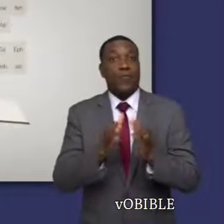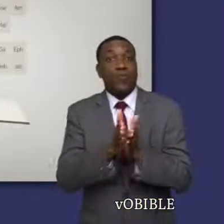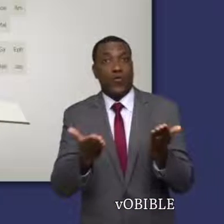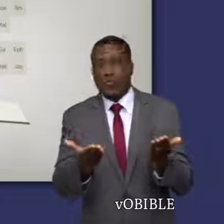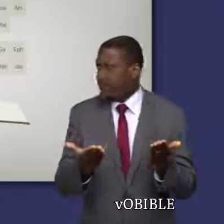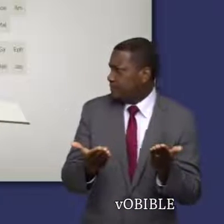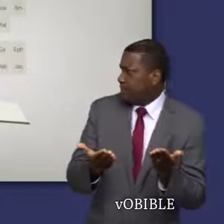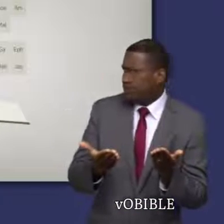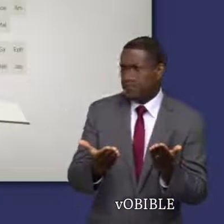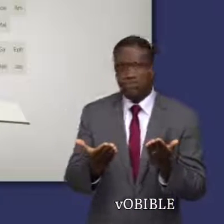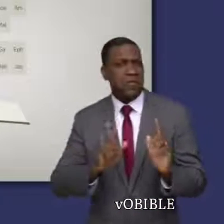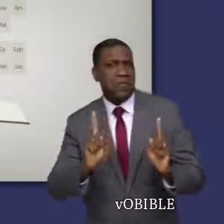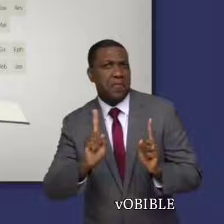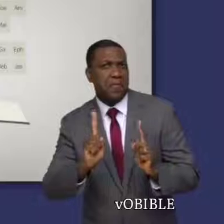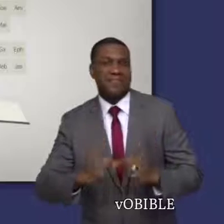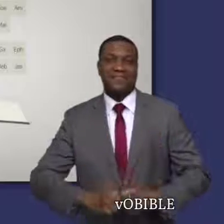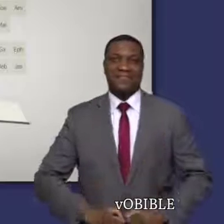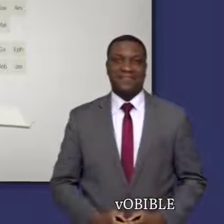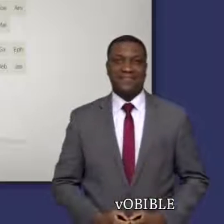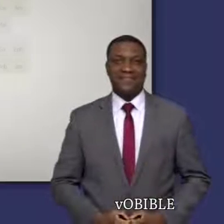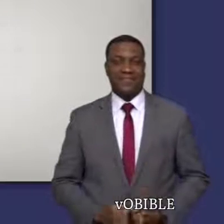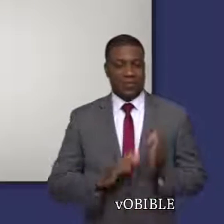An introduction to the book of Leviticus.